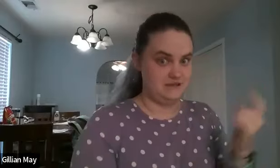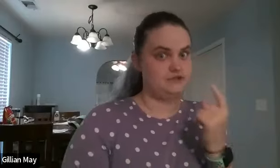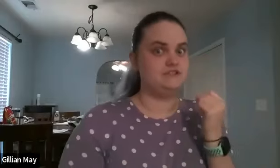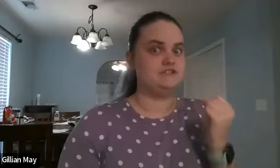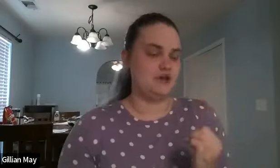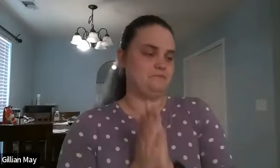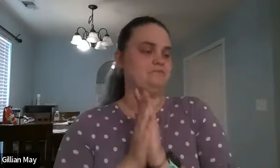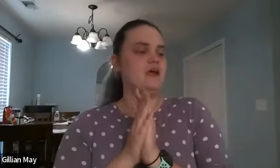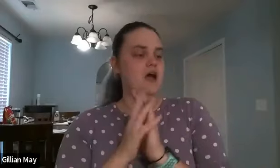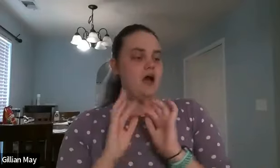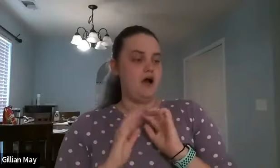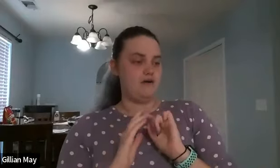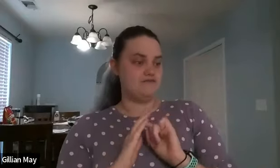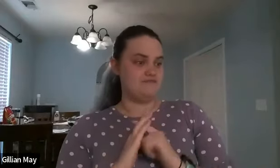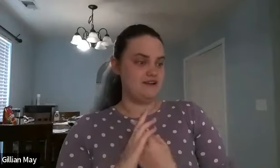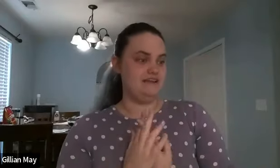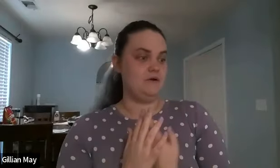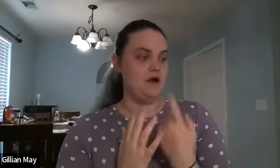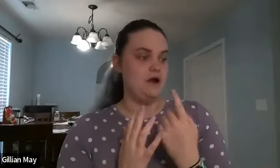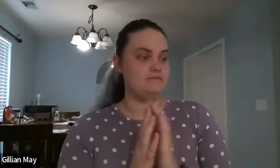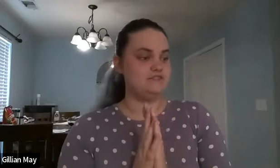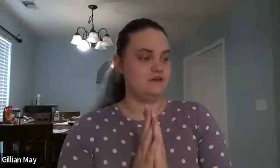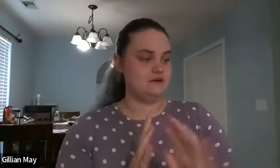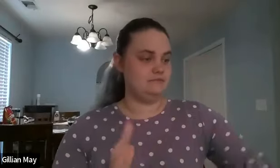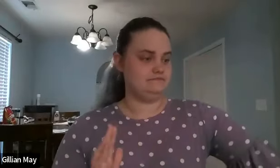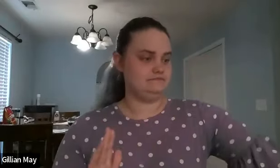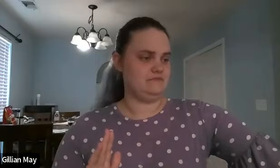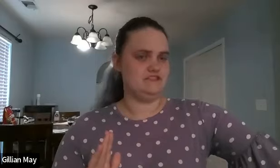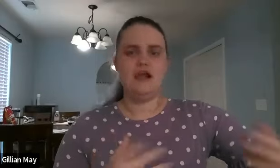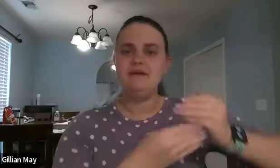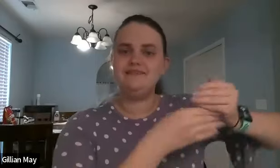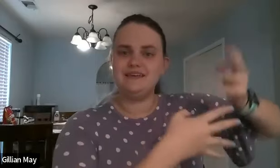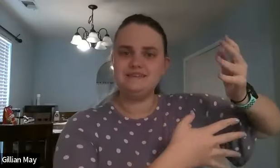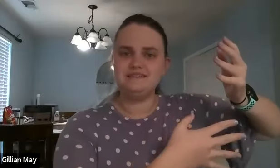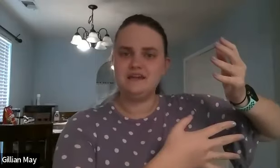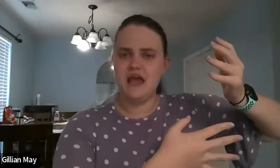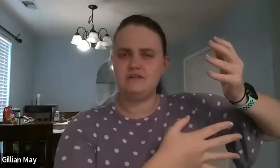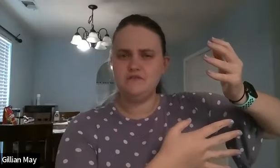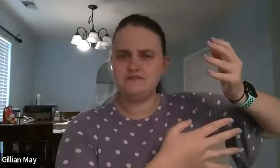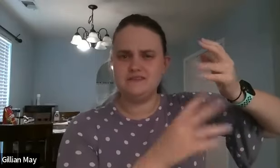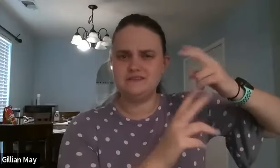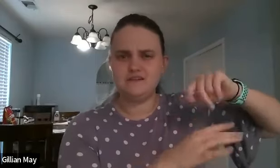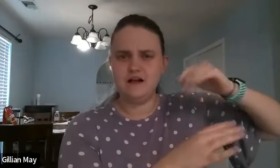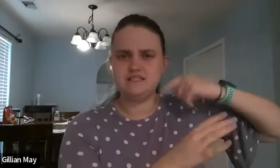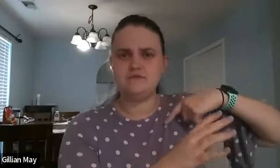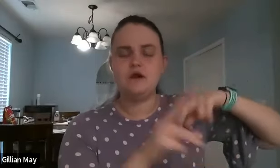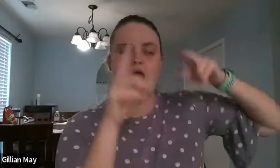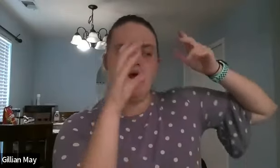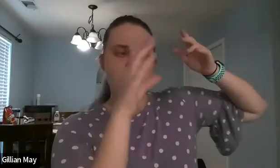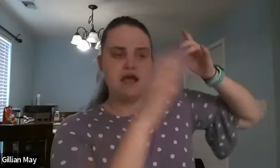someone. So, all right. So I have my list. I don't know if I've said this in the classes before. I have